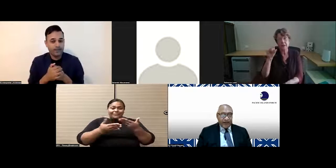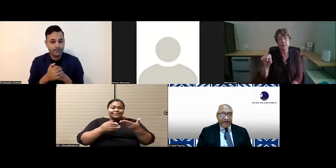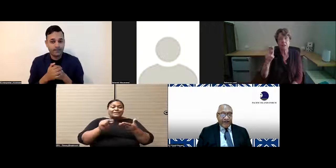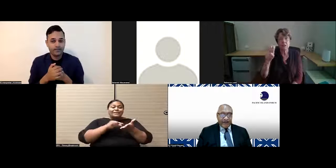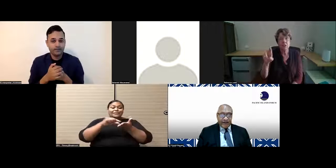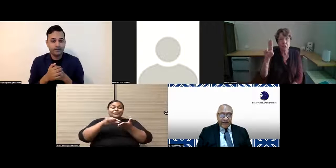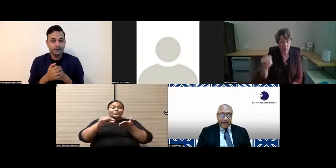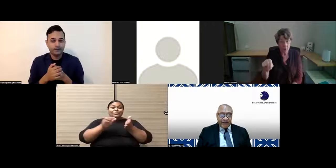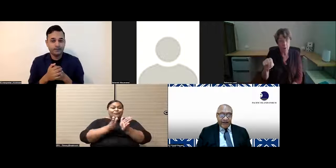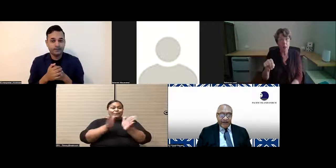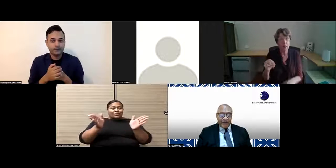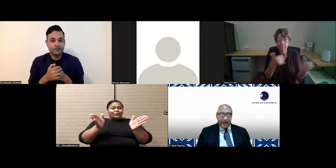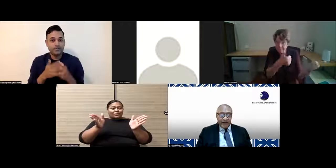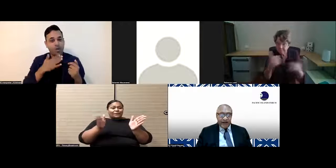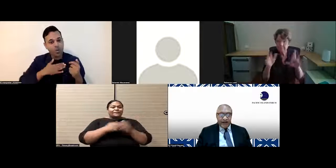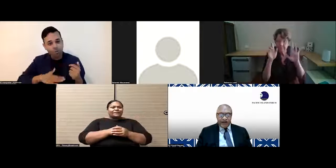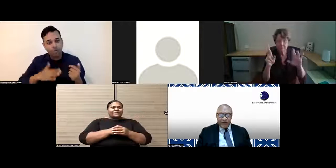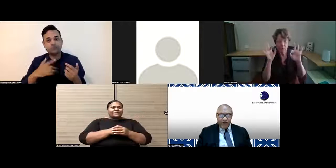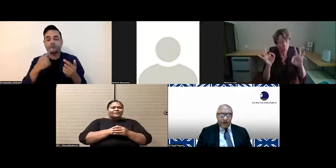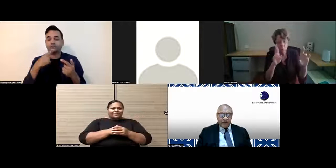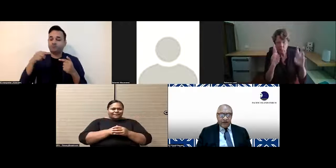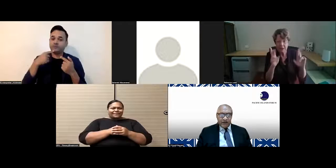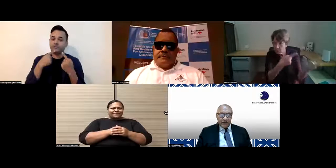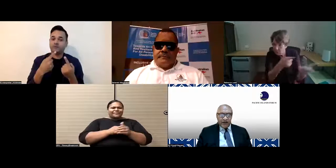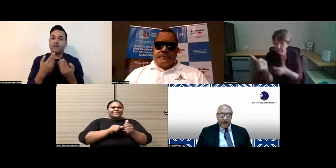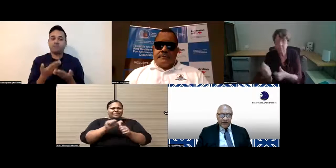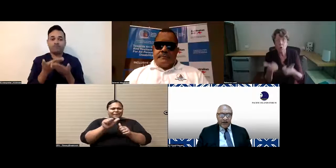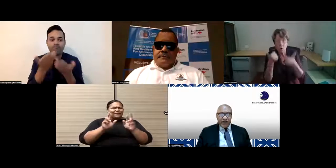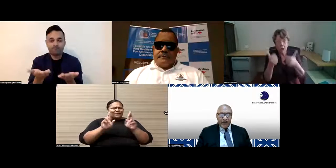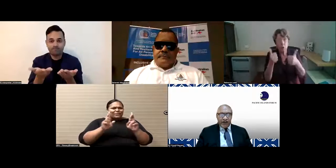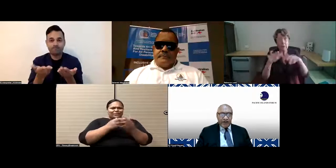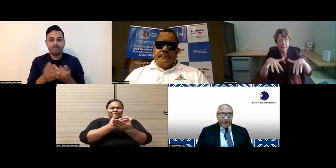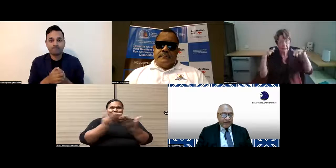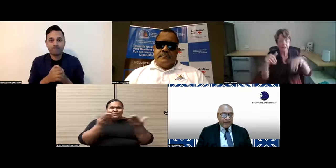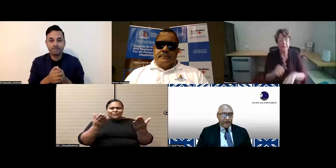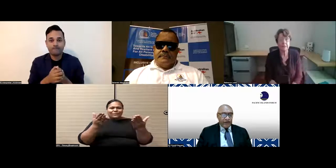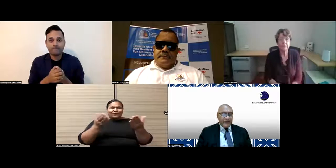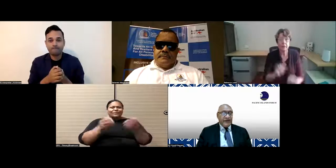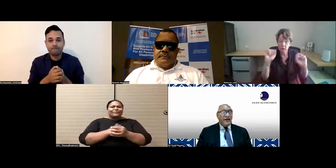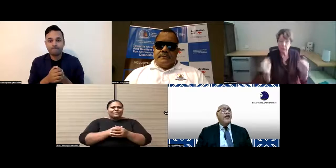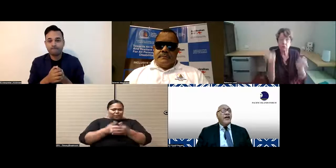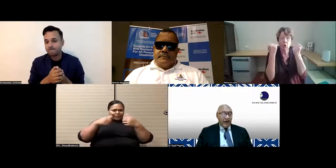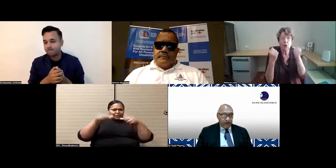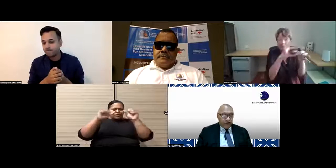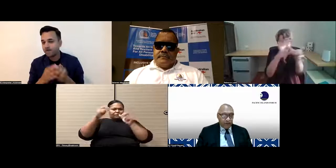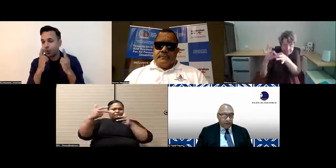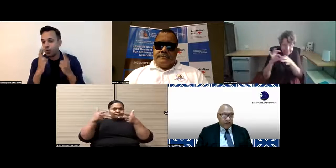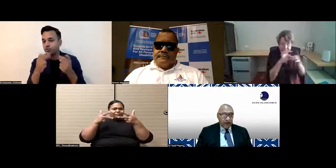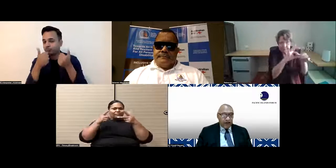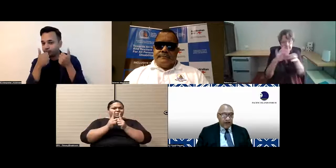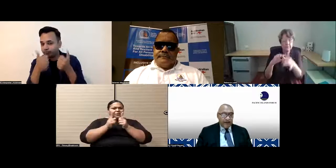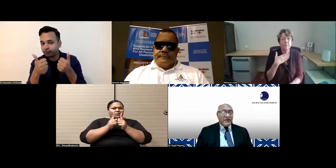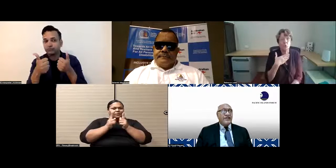successful Pacific Satellite Summit and a strong, strong United Pacific voice at the